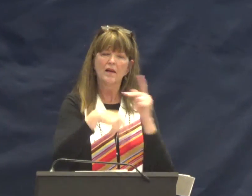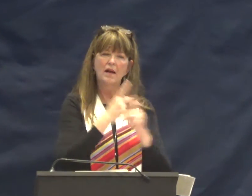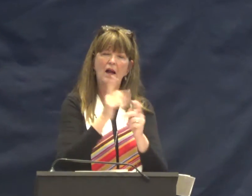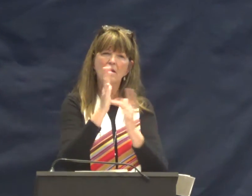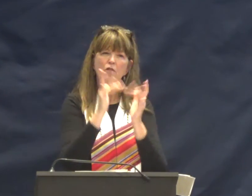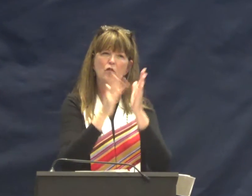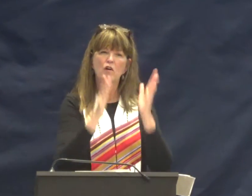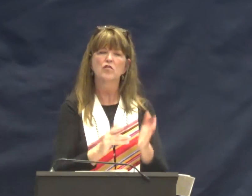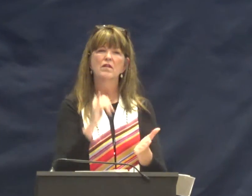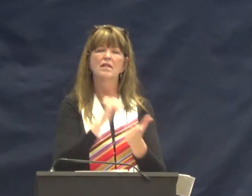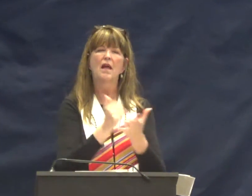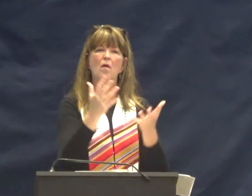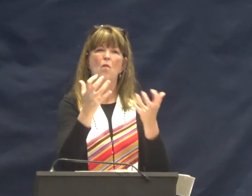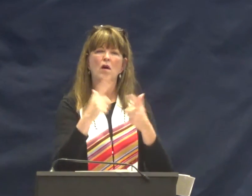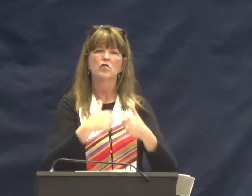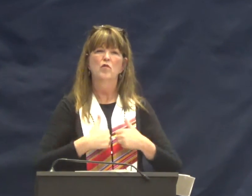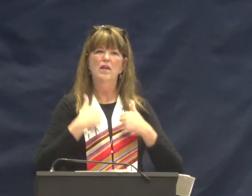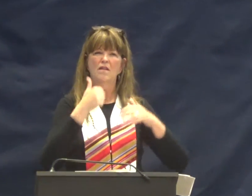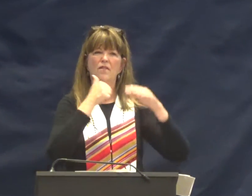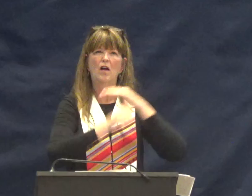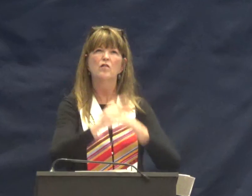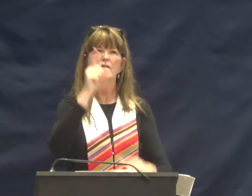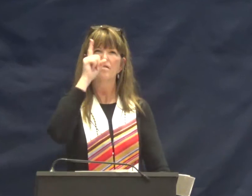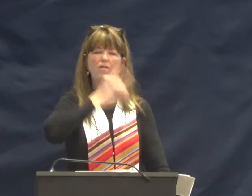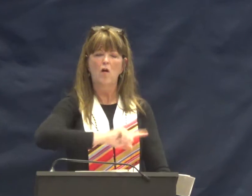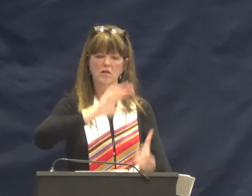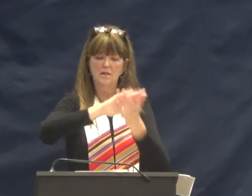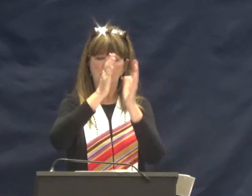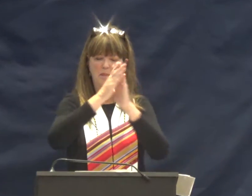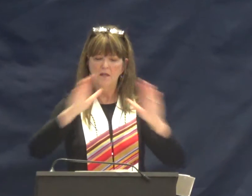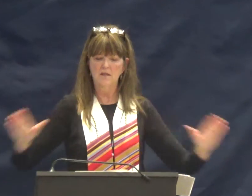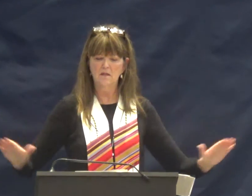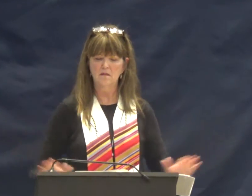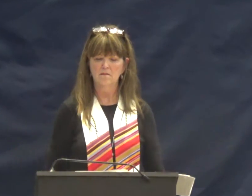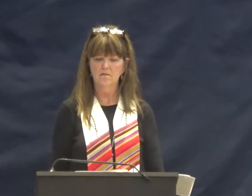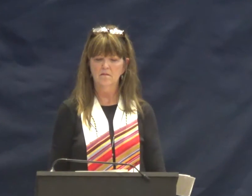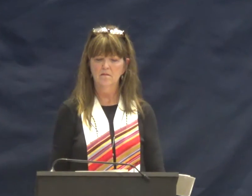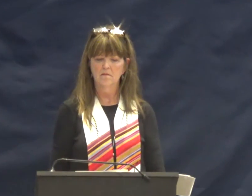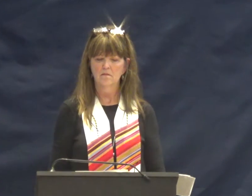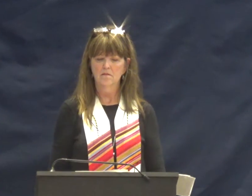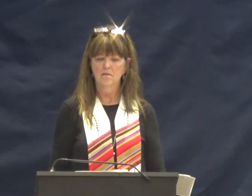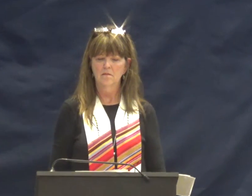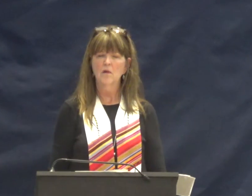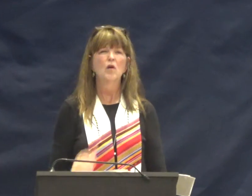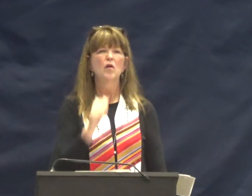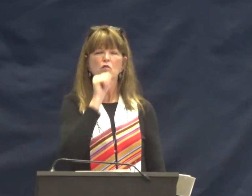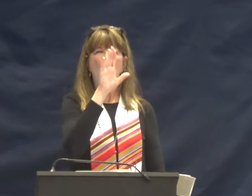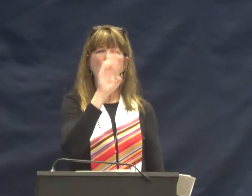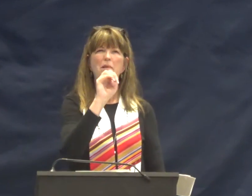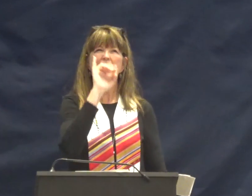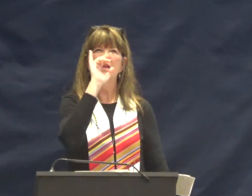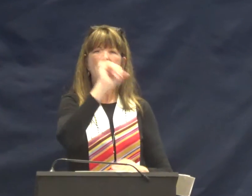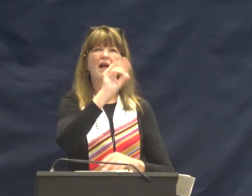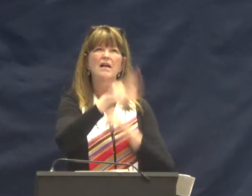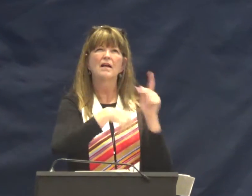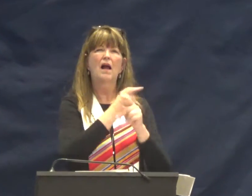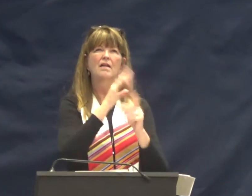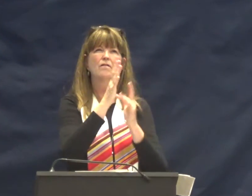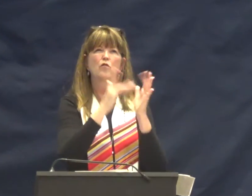Don't be the kind of Christian that wants to live in the Pax Romana, under a false peace. Don't